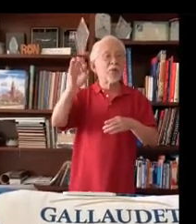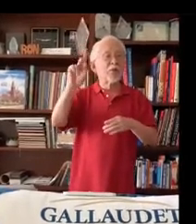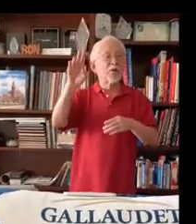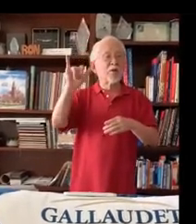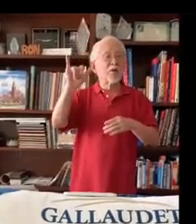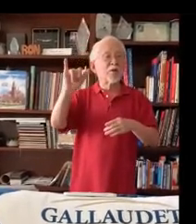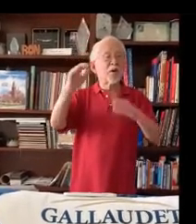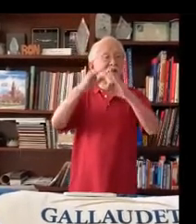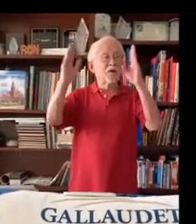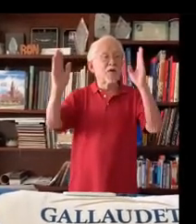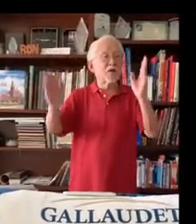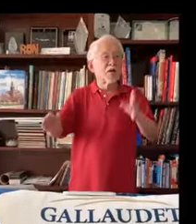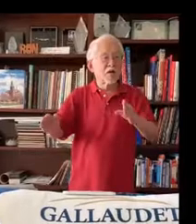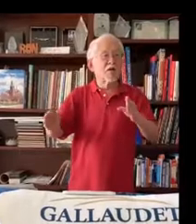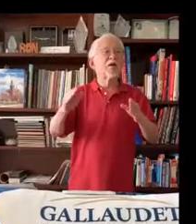in Berkeley.